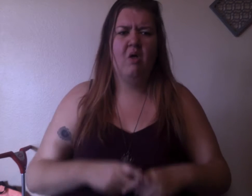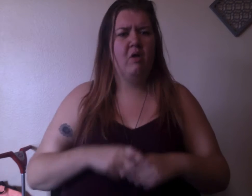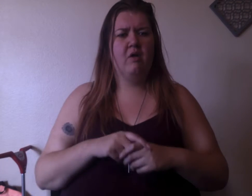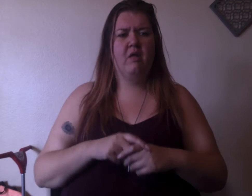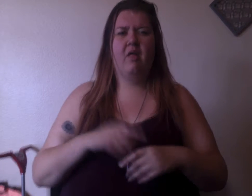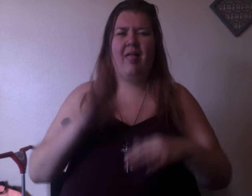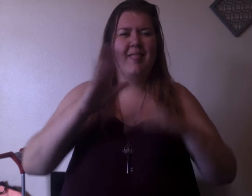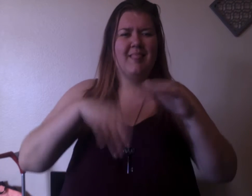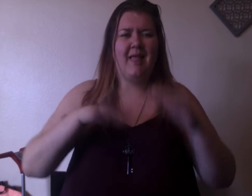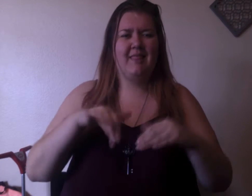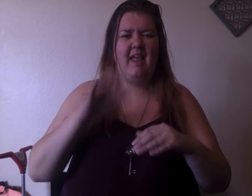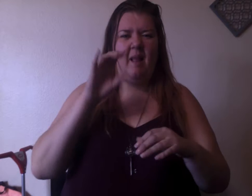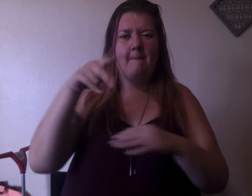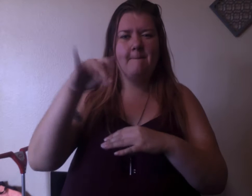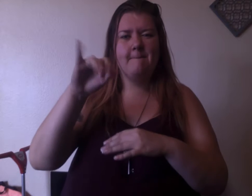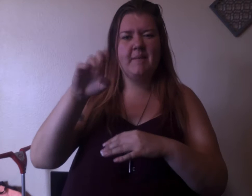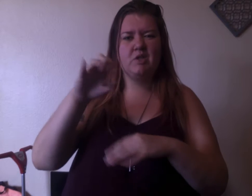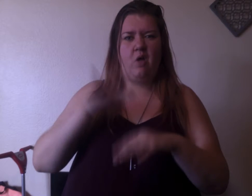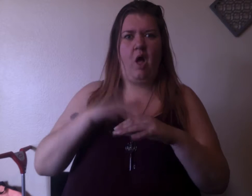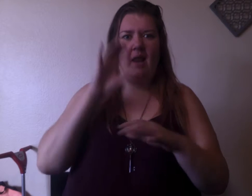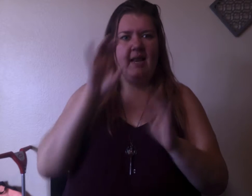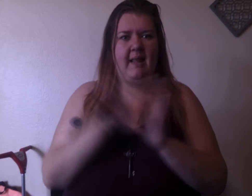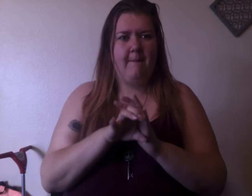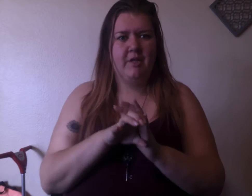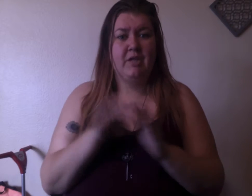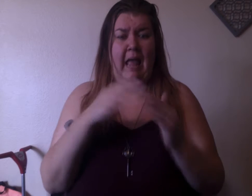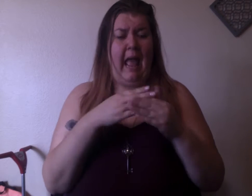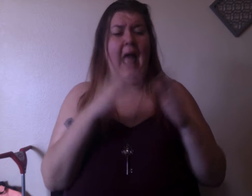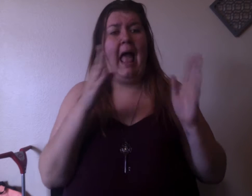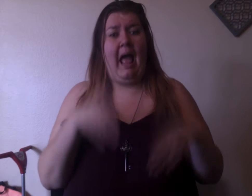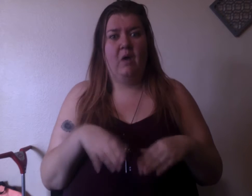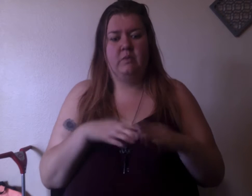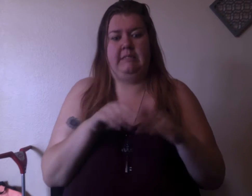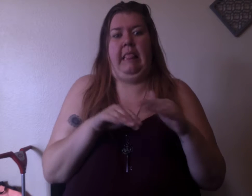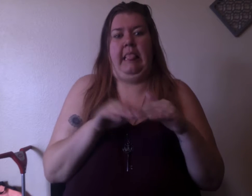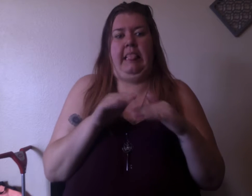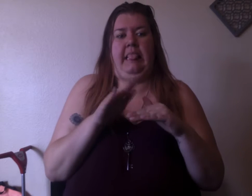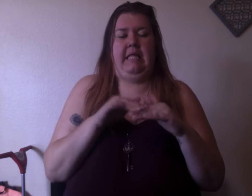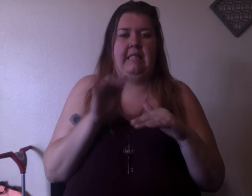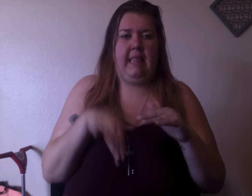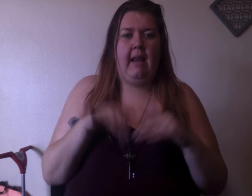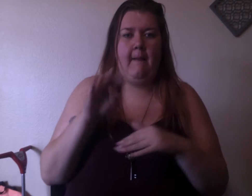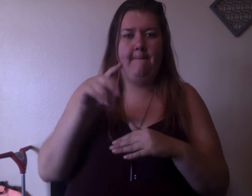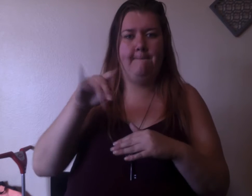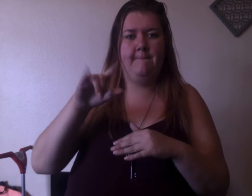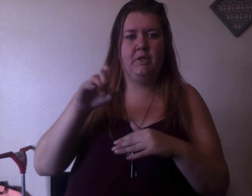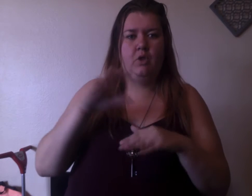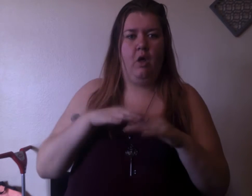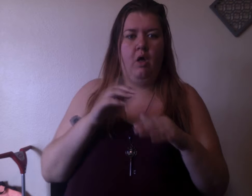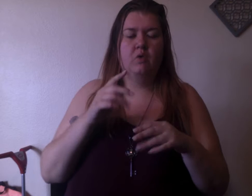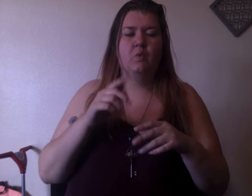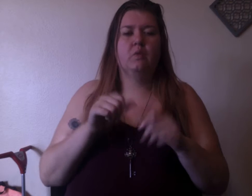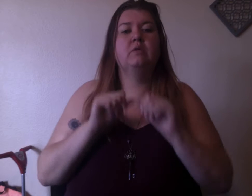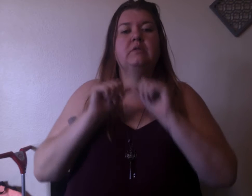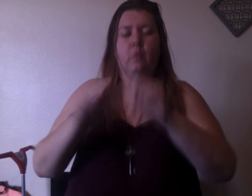a pixel on this image. A house is less than a pixel on this image. But let's keep multiplying by 10.